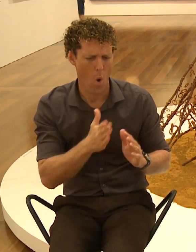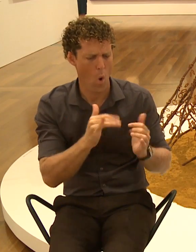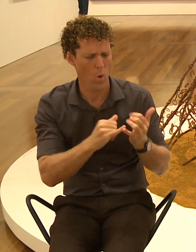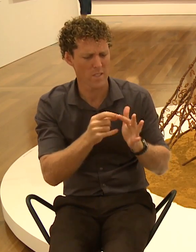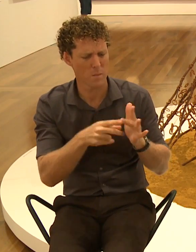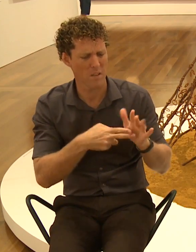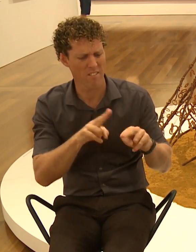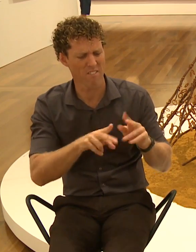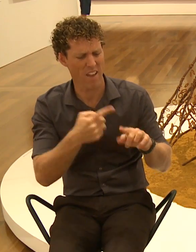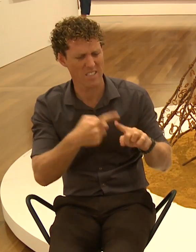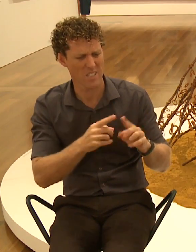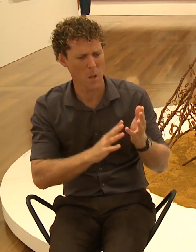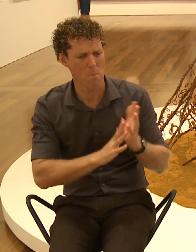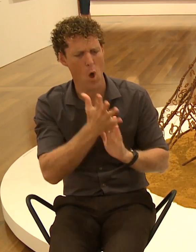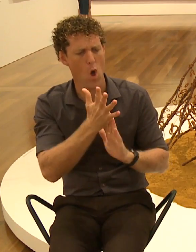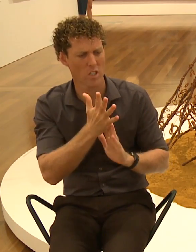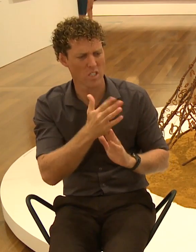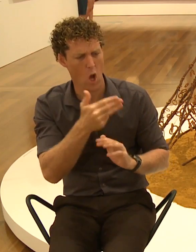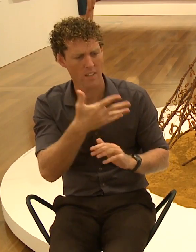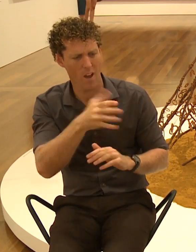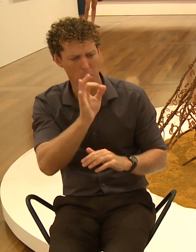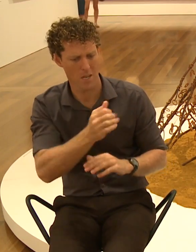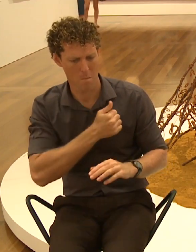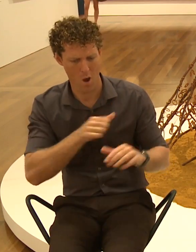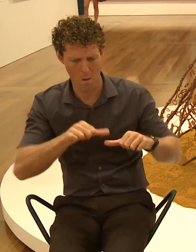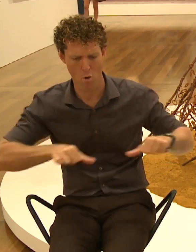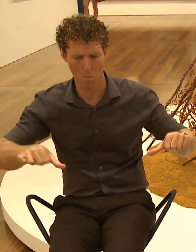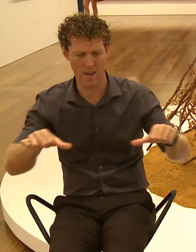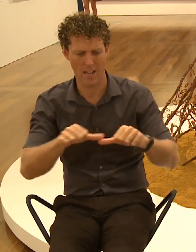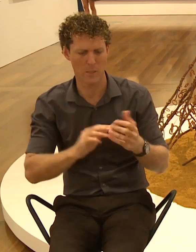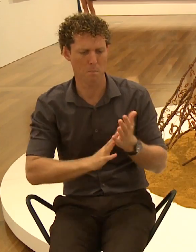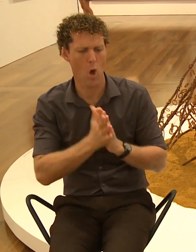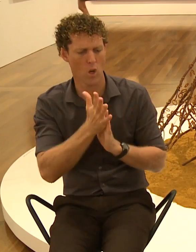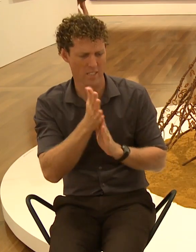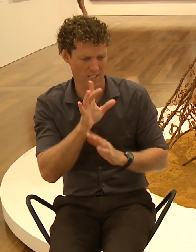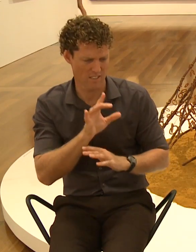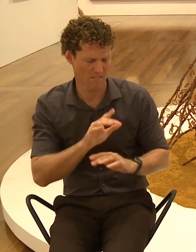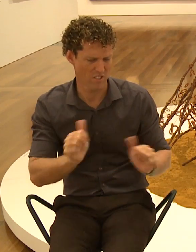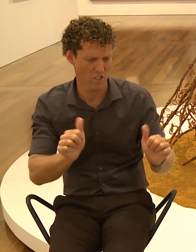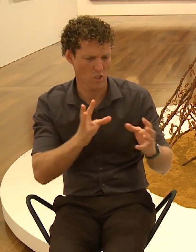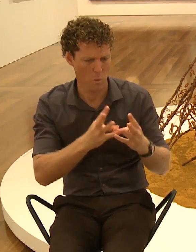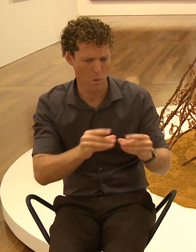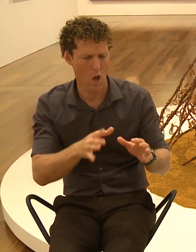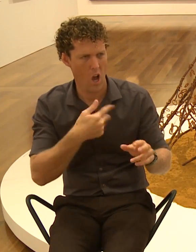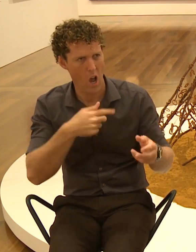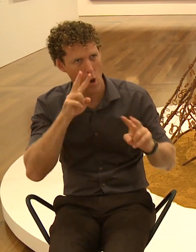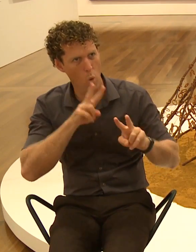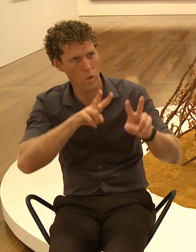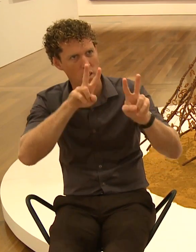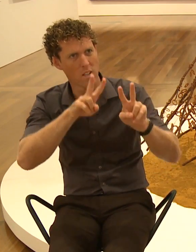property's 95% burnt out. And all I can see is burnt hills